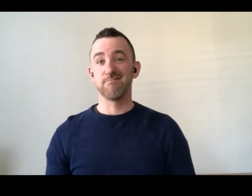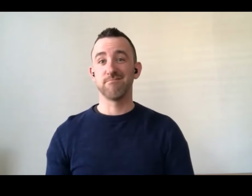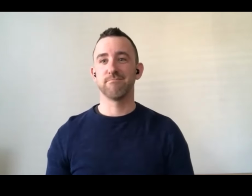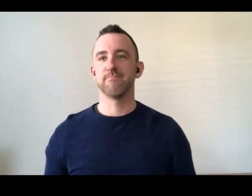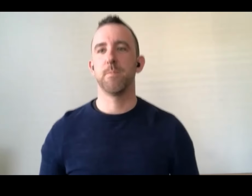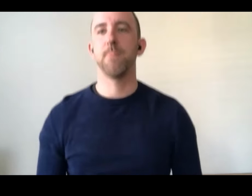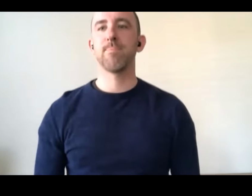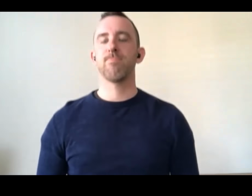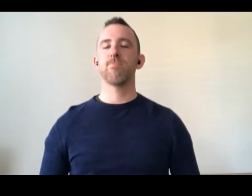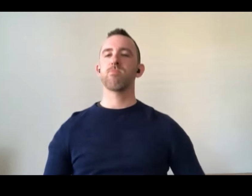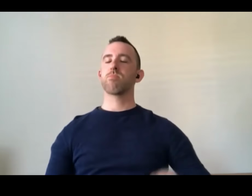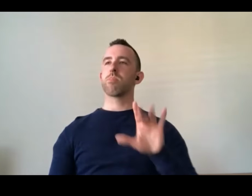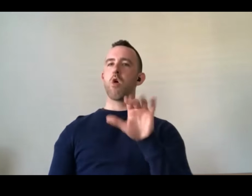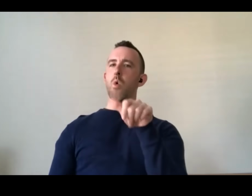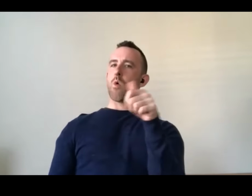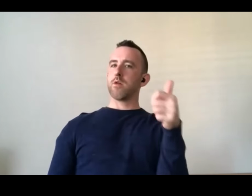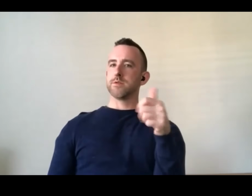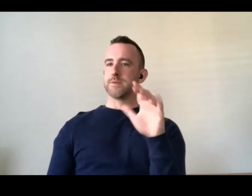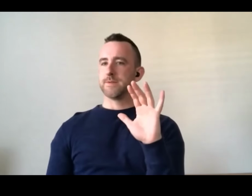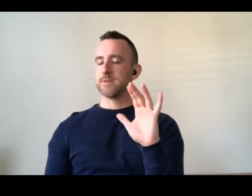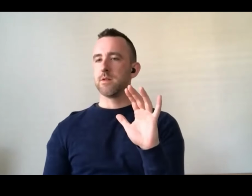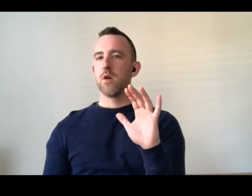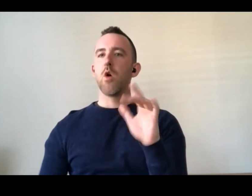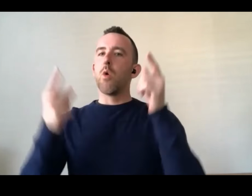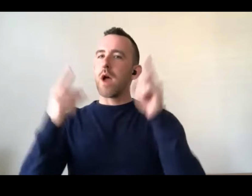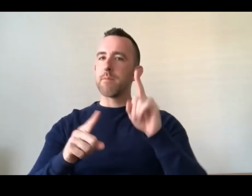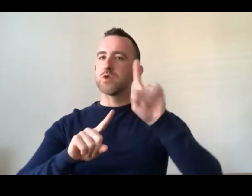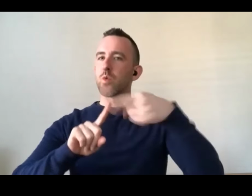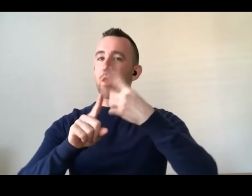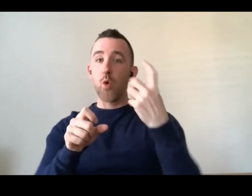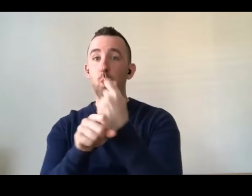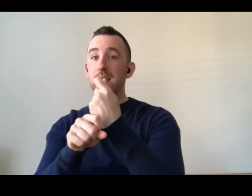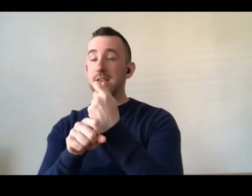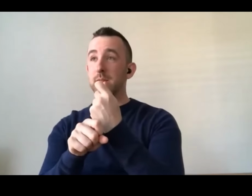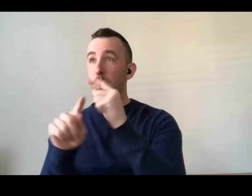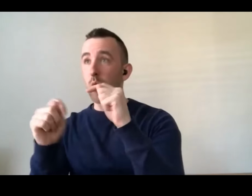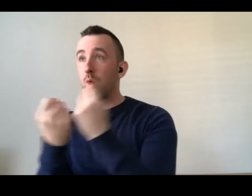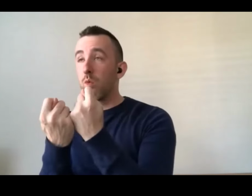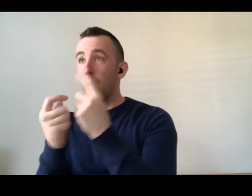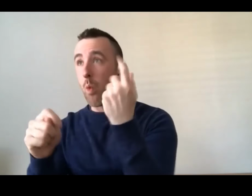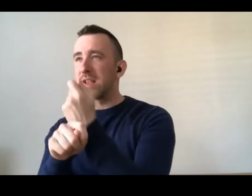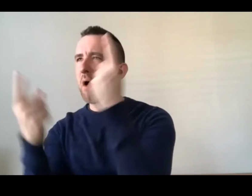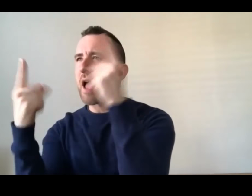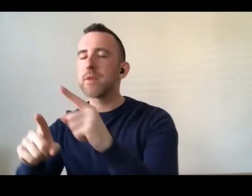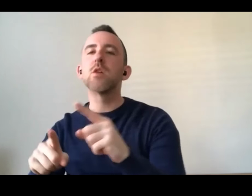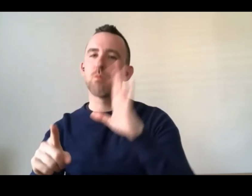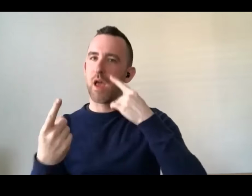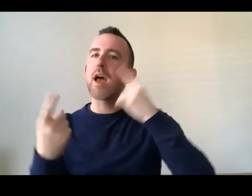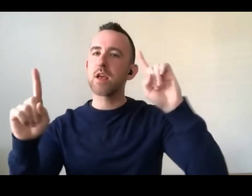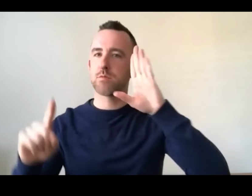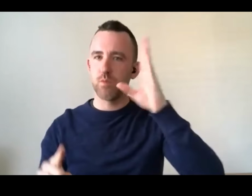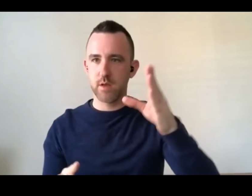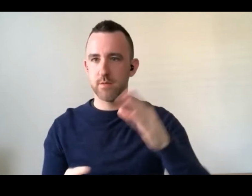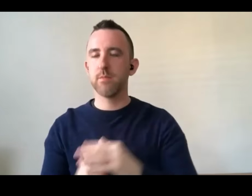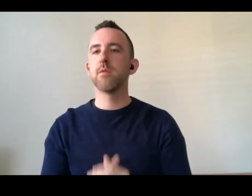What else? So what happens when the winning team wins? Well, there will be announcements, and there will be an announcement of those winning